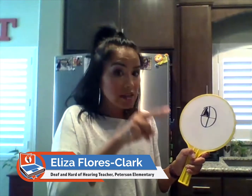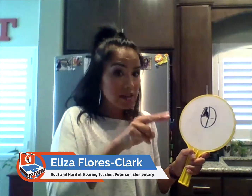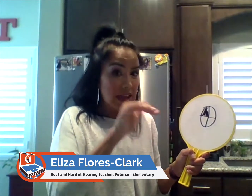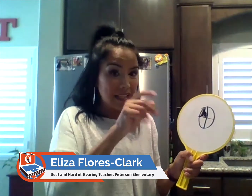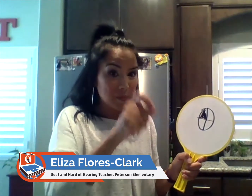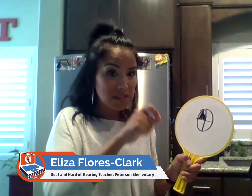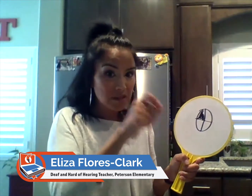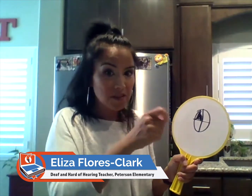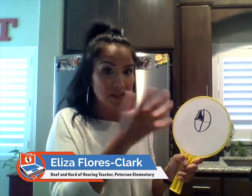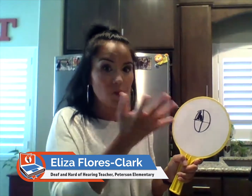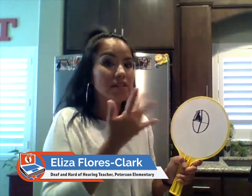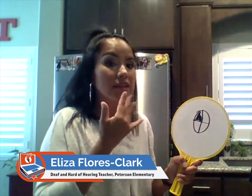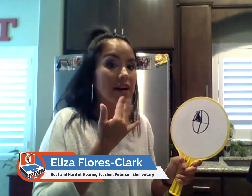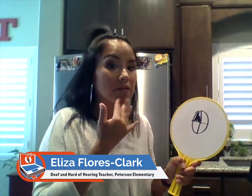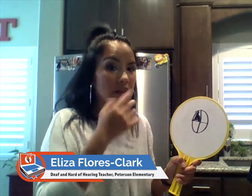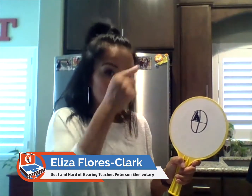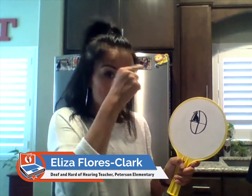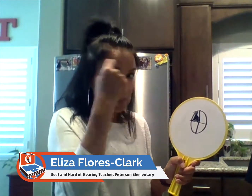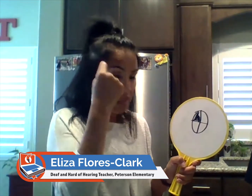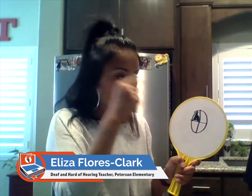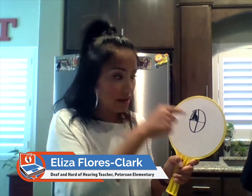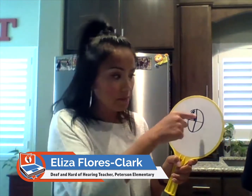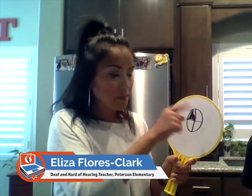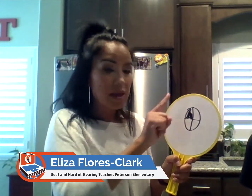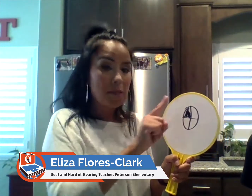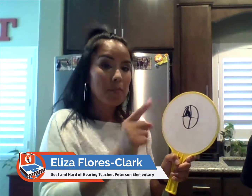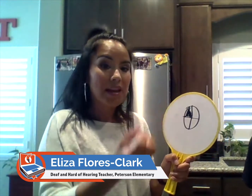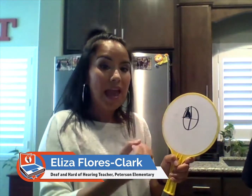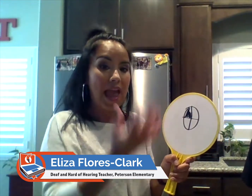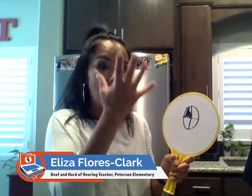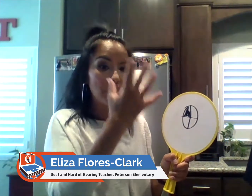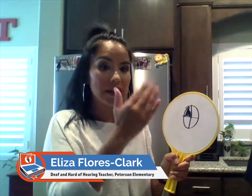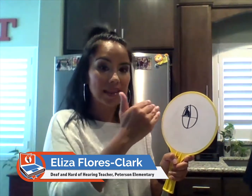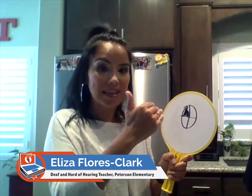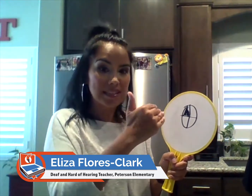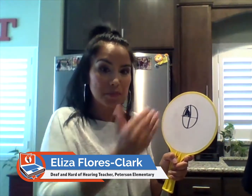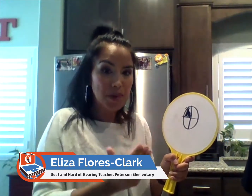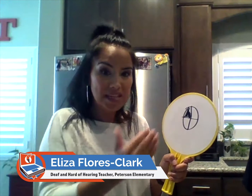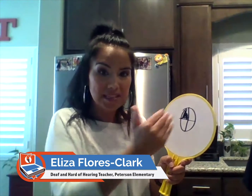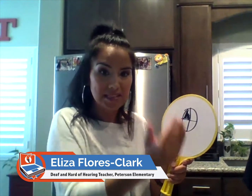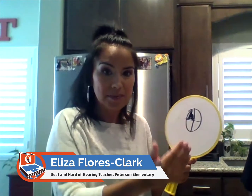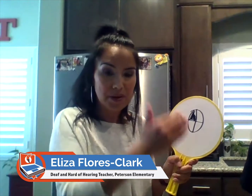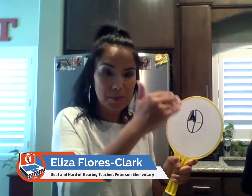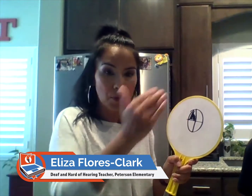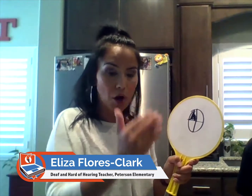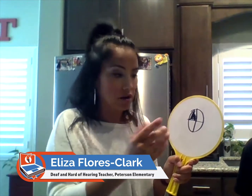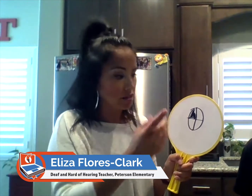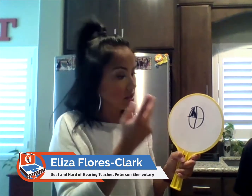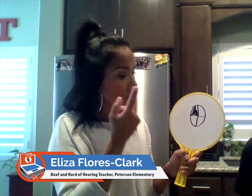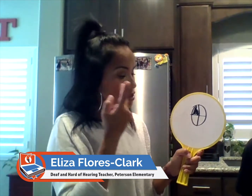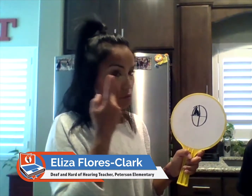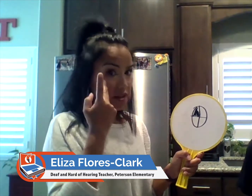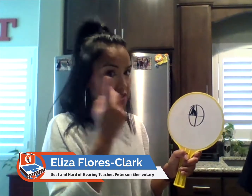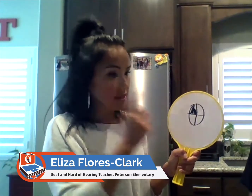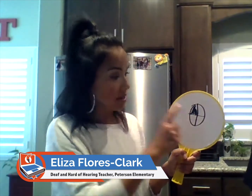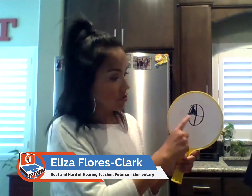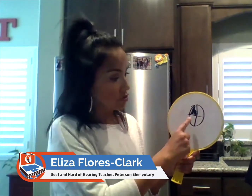at specifically what's colored in that black, but how many like spaces and how many parts. So we can see here there's